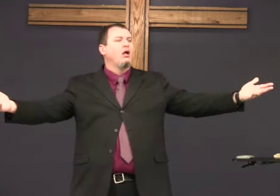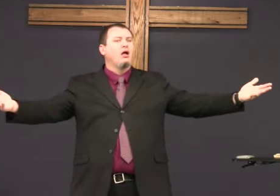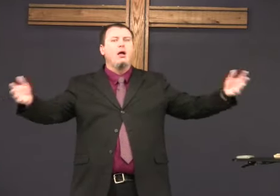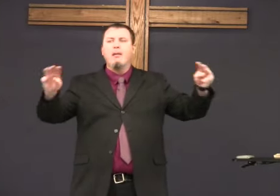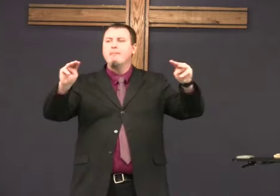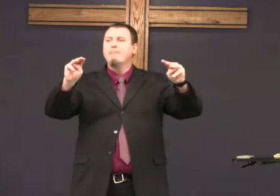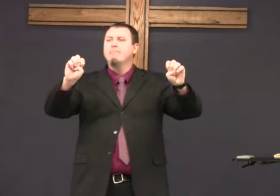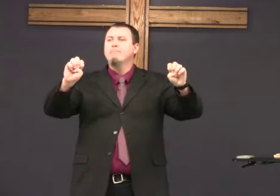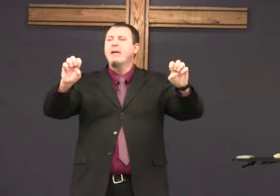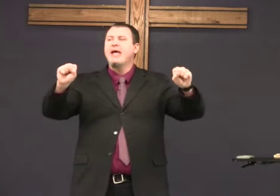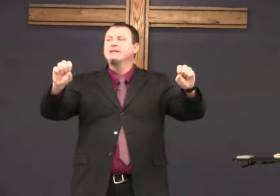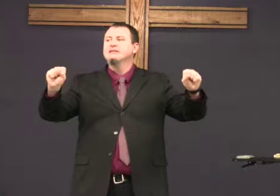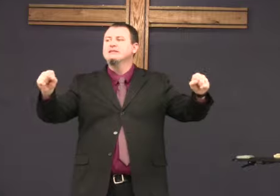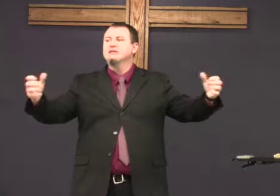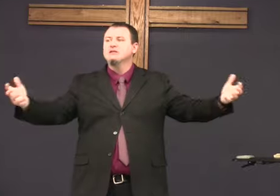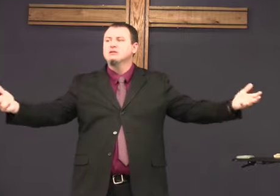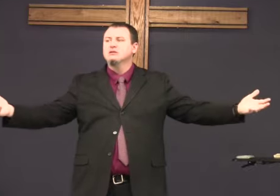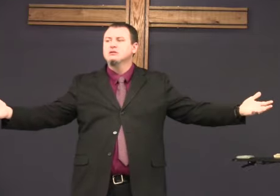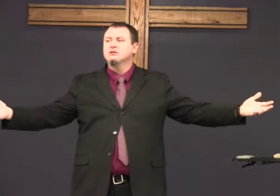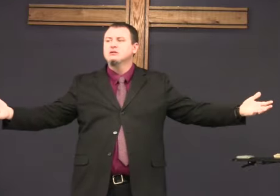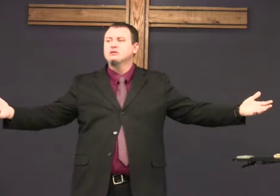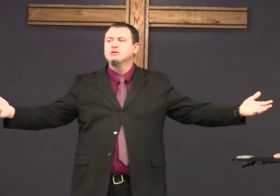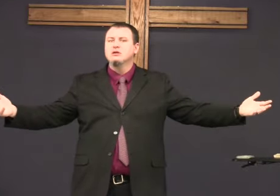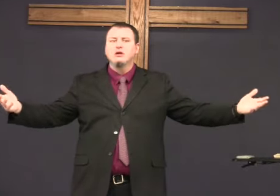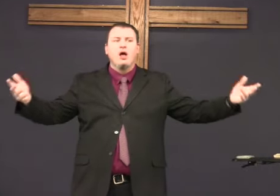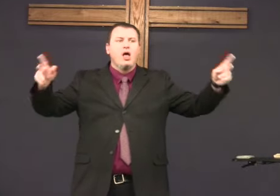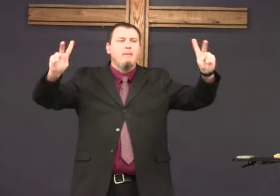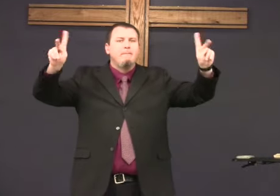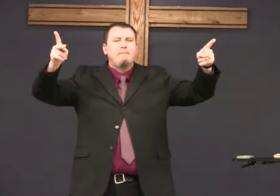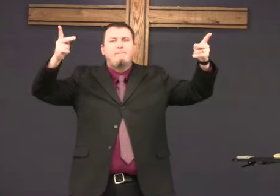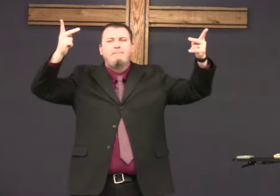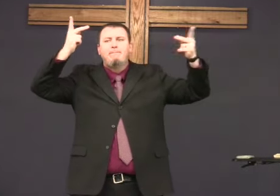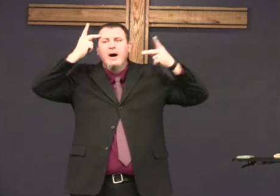Look at America. It's a mess.